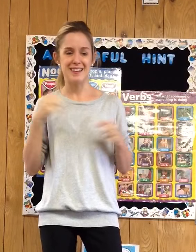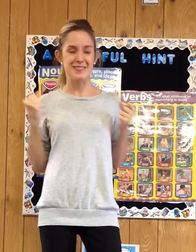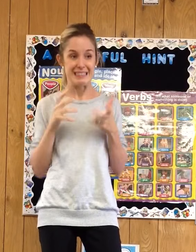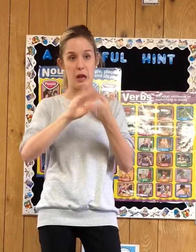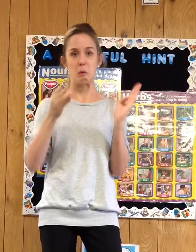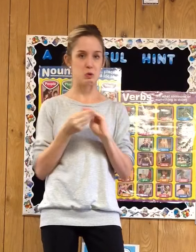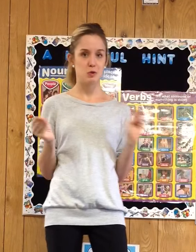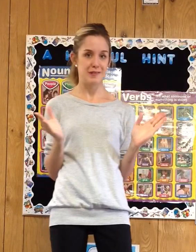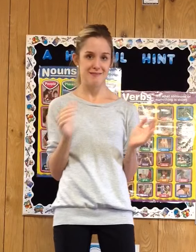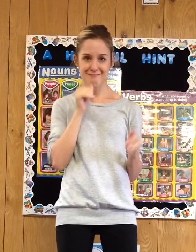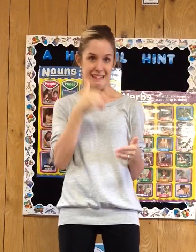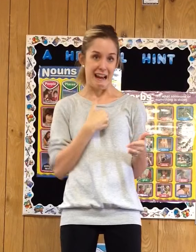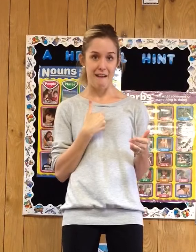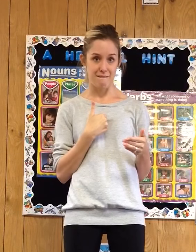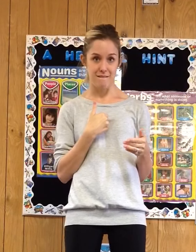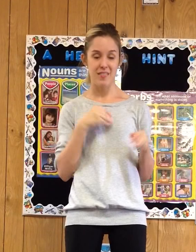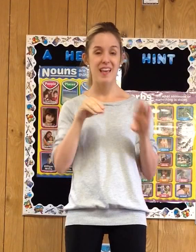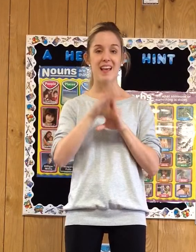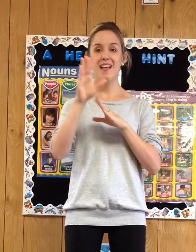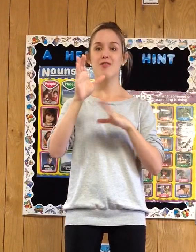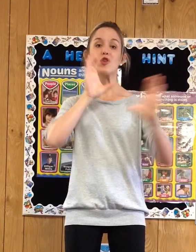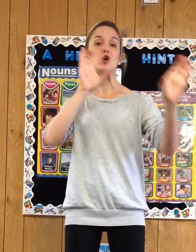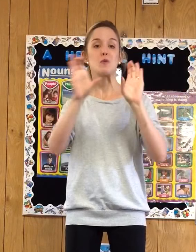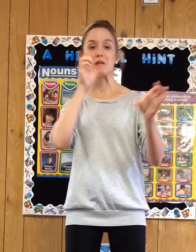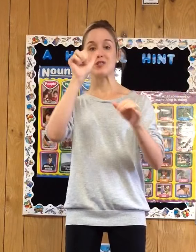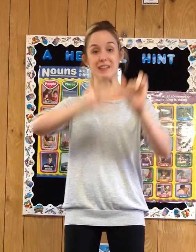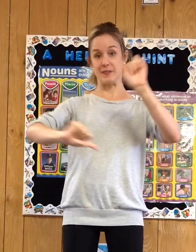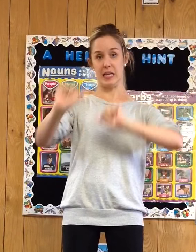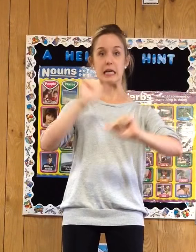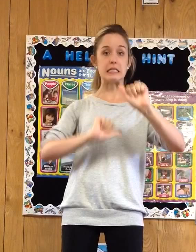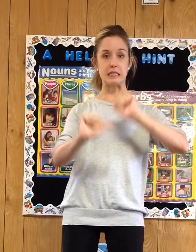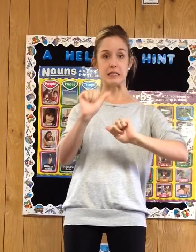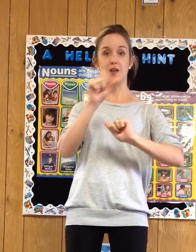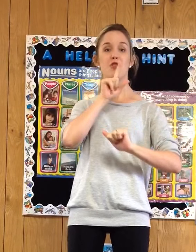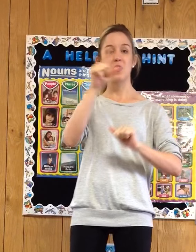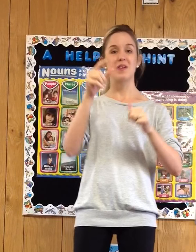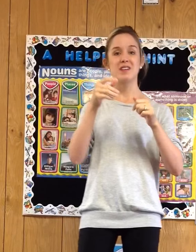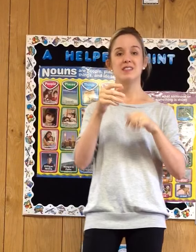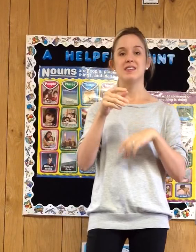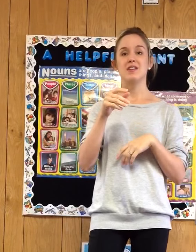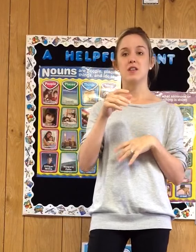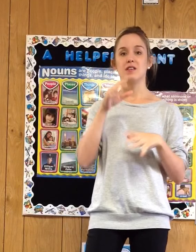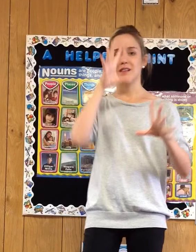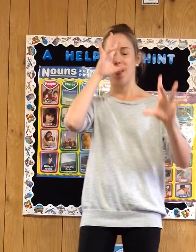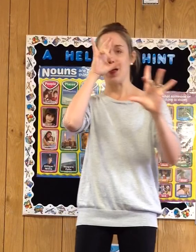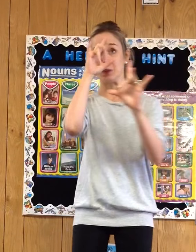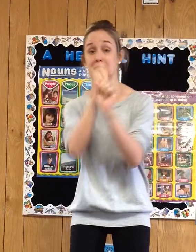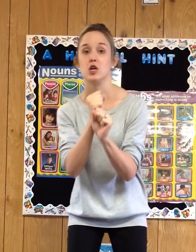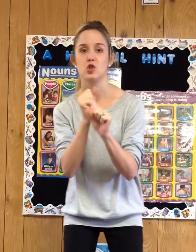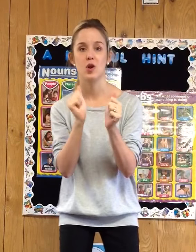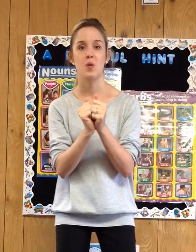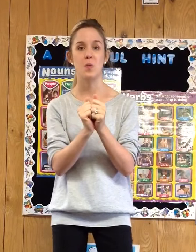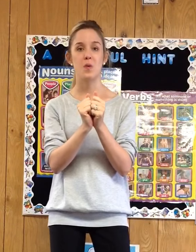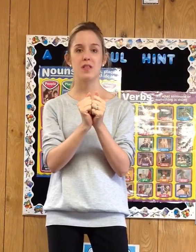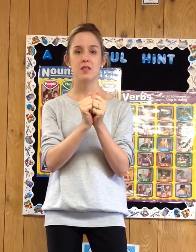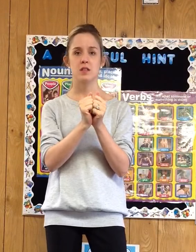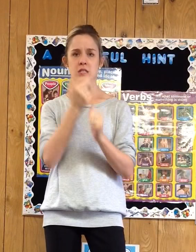stories. You know, in the communication of science, there is this obsession with seriousness.